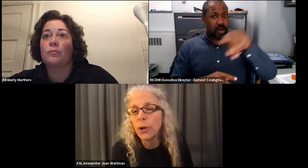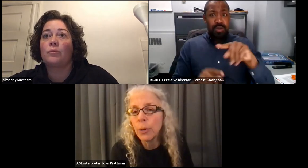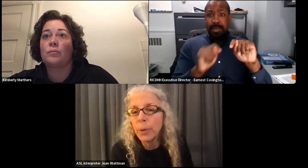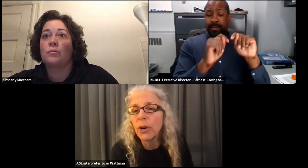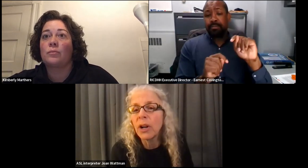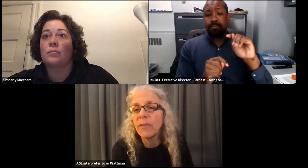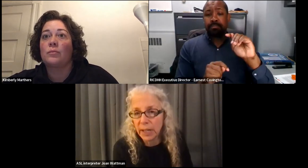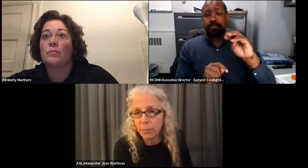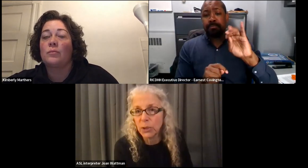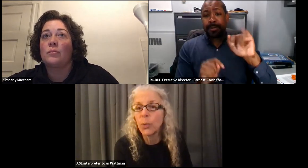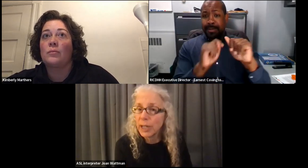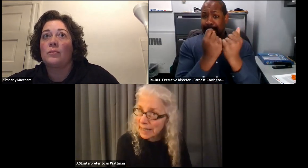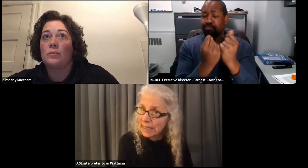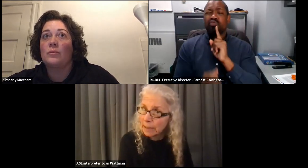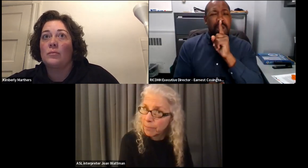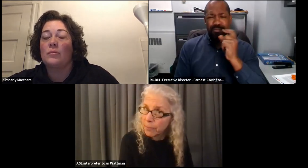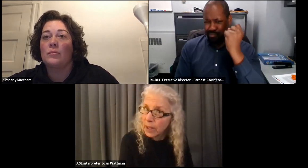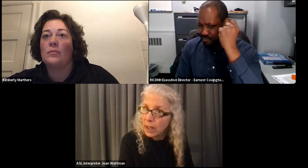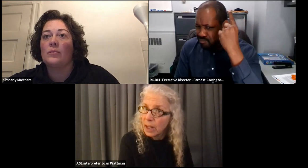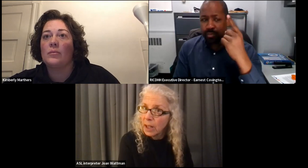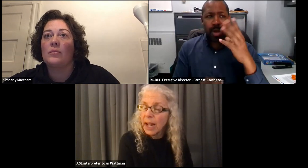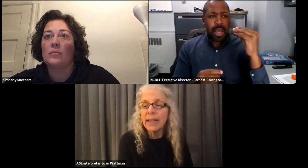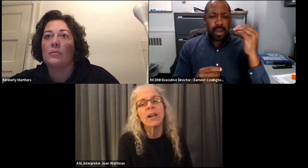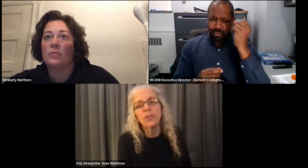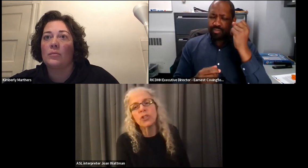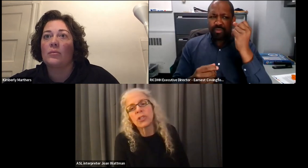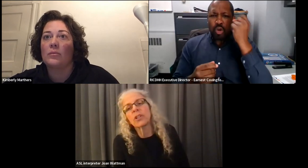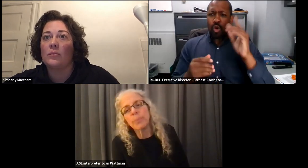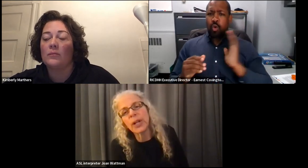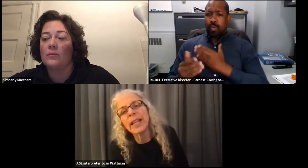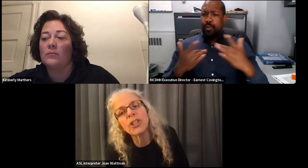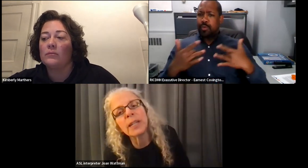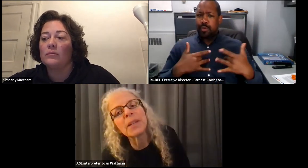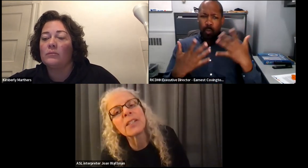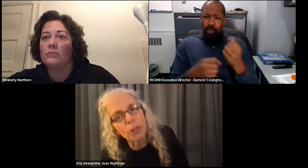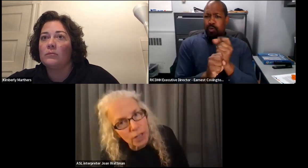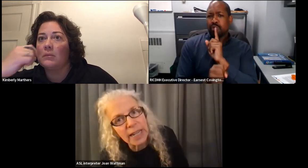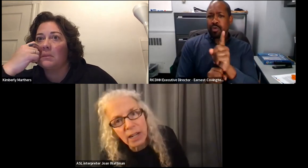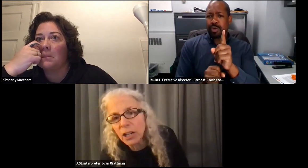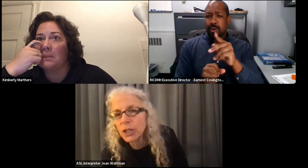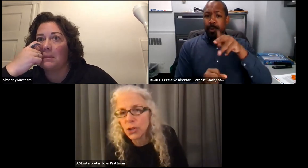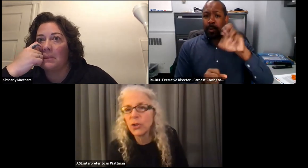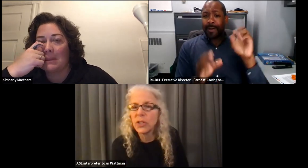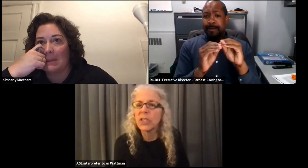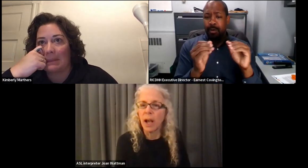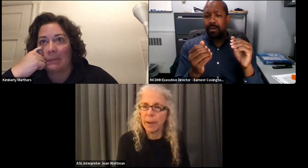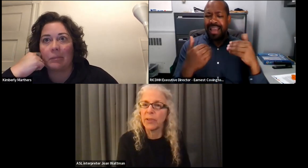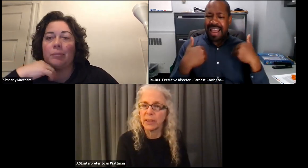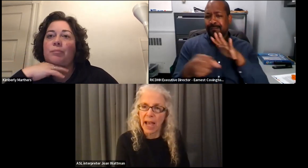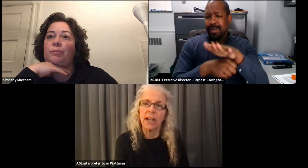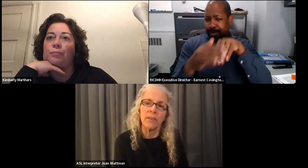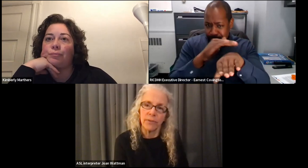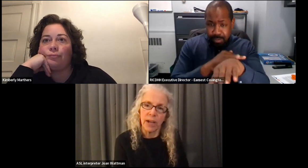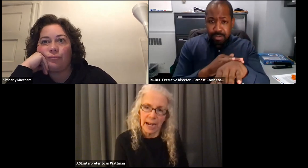deaf interpreter available to work in the team. And the governor's communication team does understand our concerns